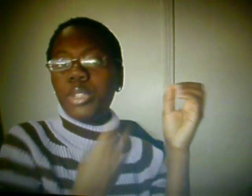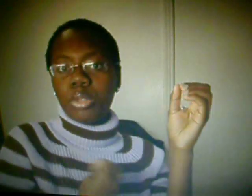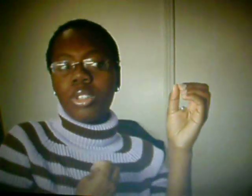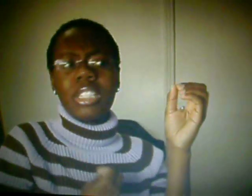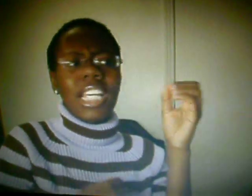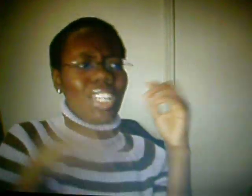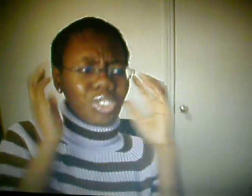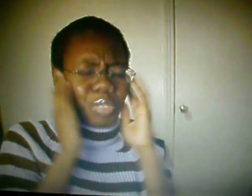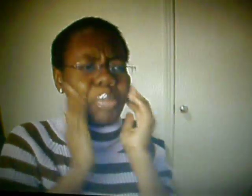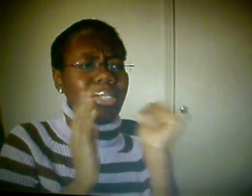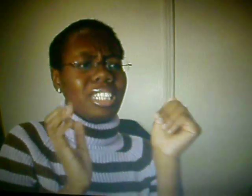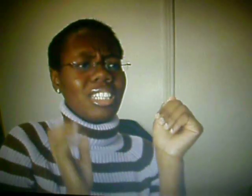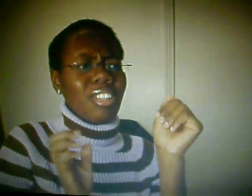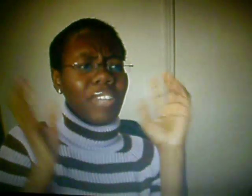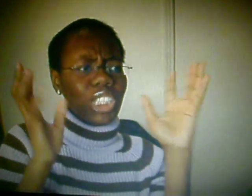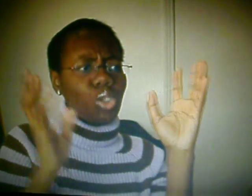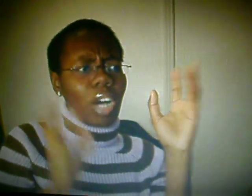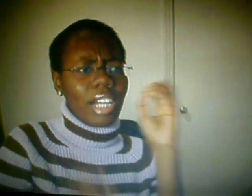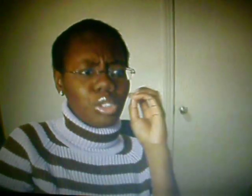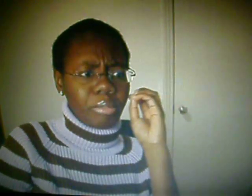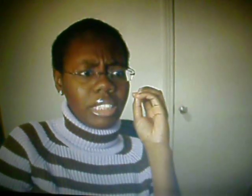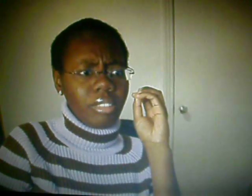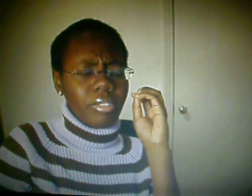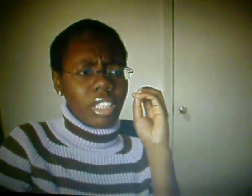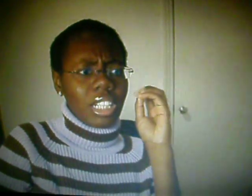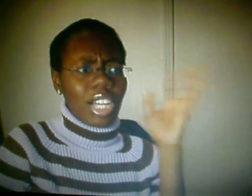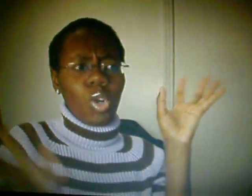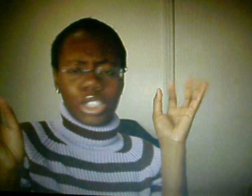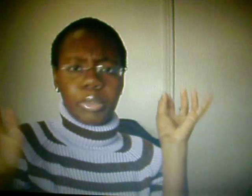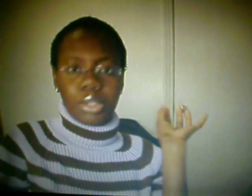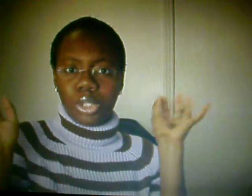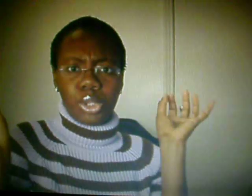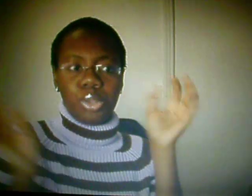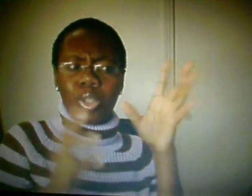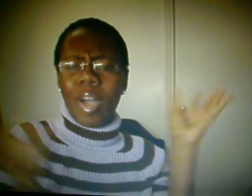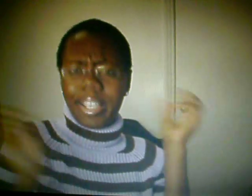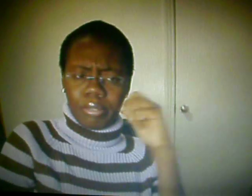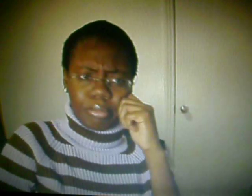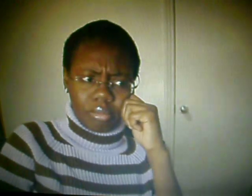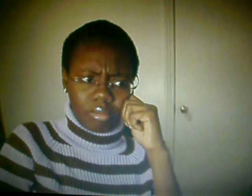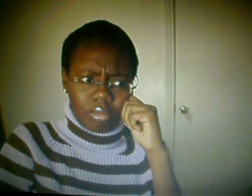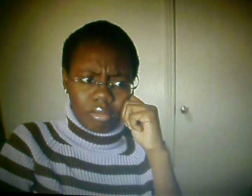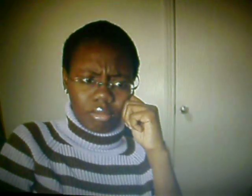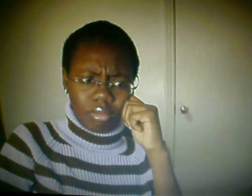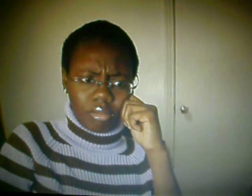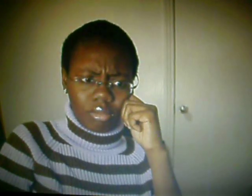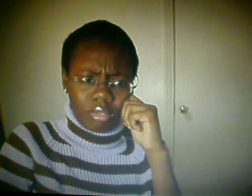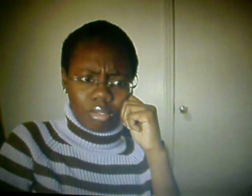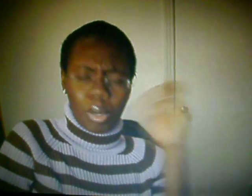to us. A lot of people think, find it so hard to believe that God speaks to His children. Why? Why?